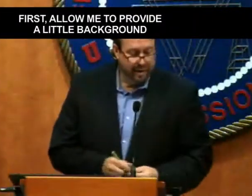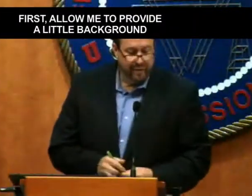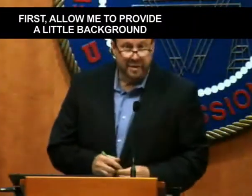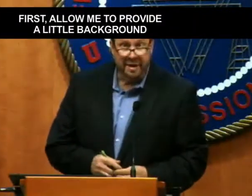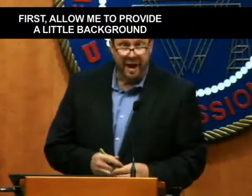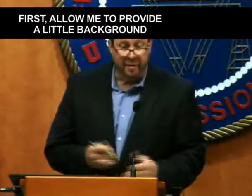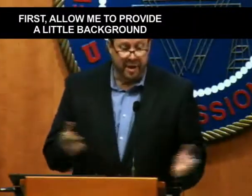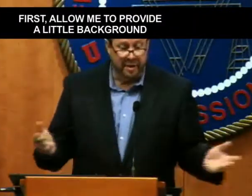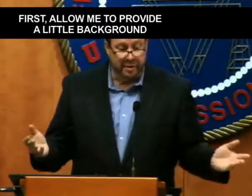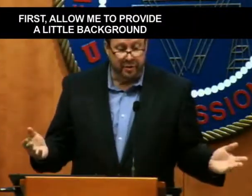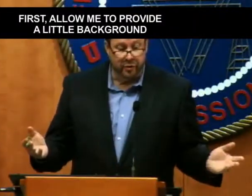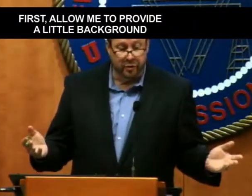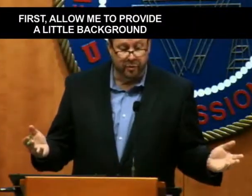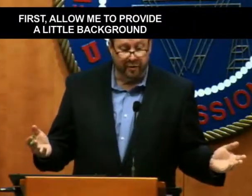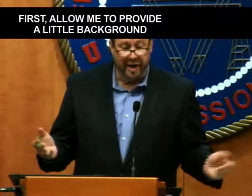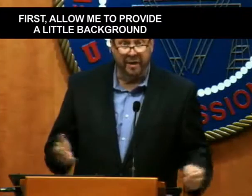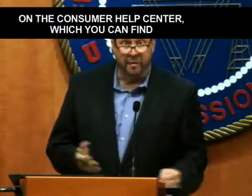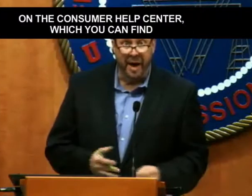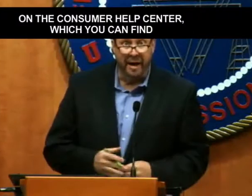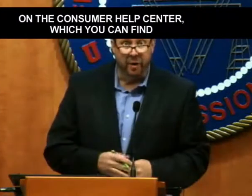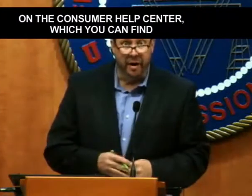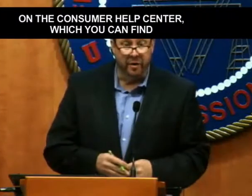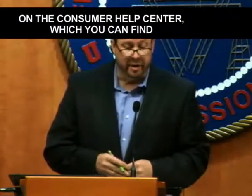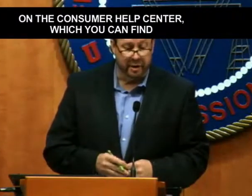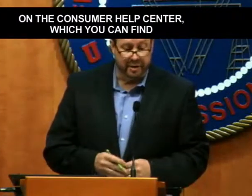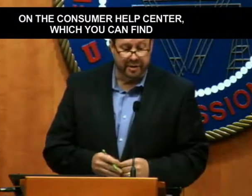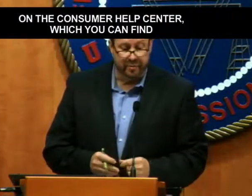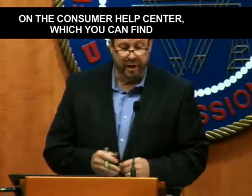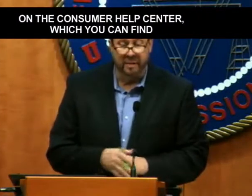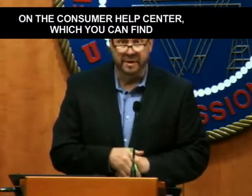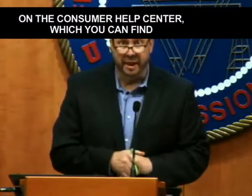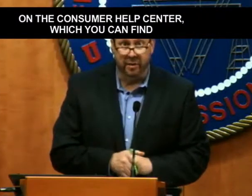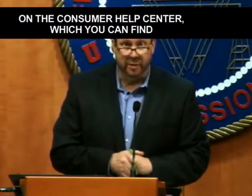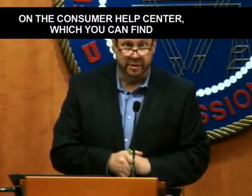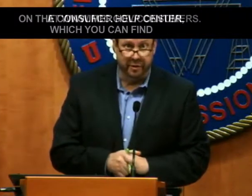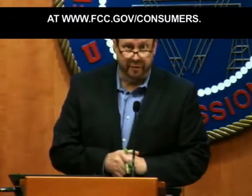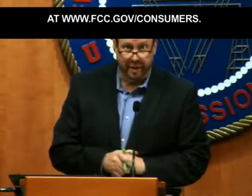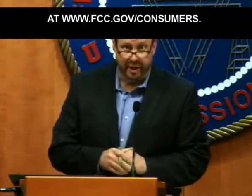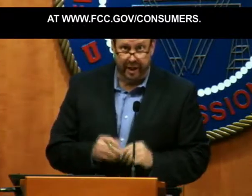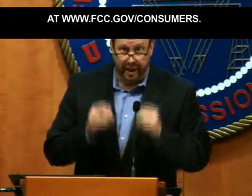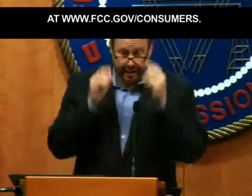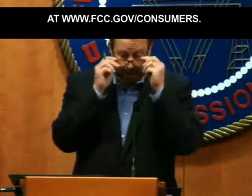First, allow me to provide a little background on the Consumer Help Center, which you can find at